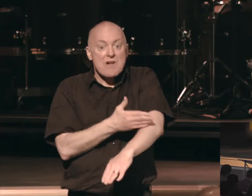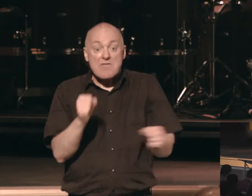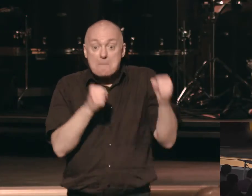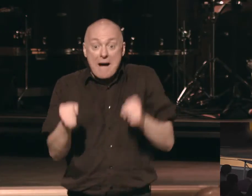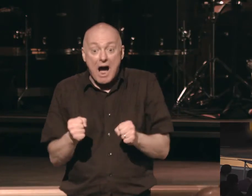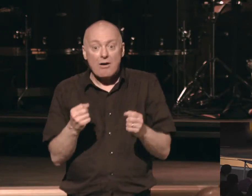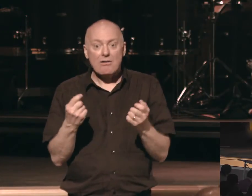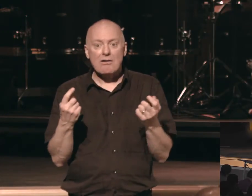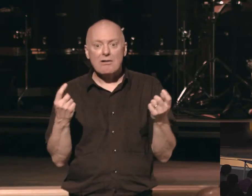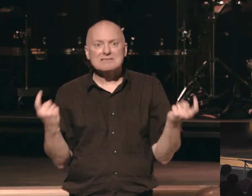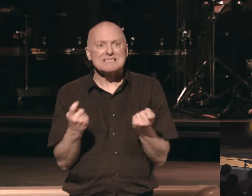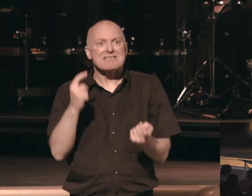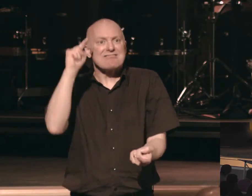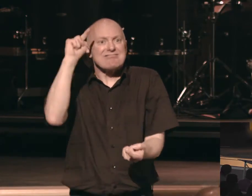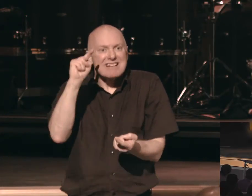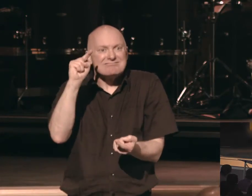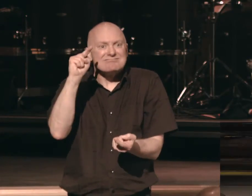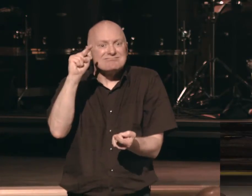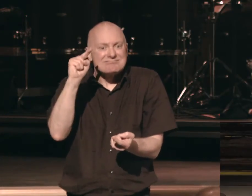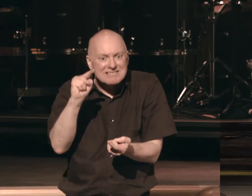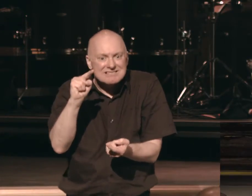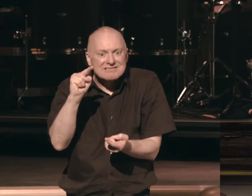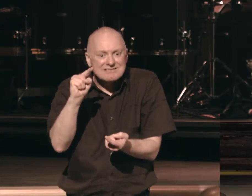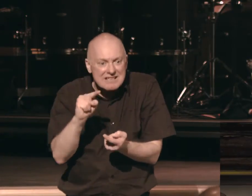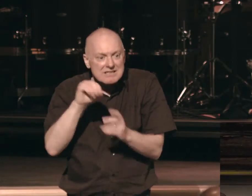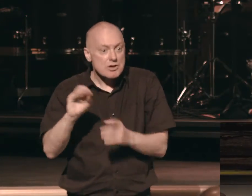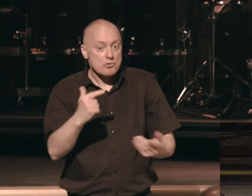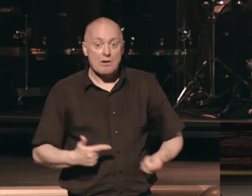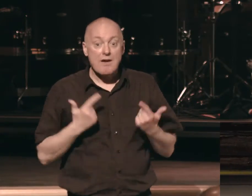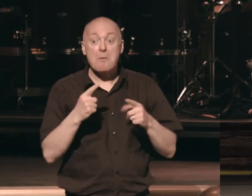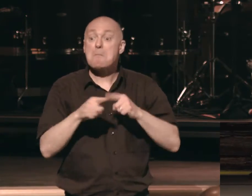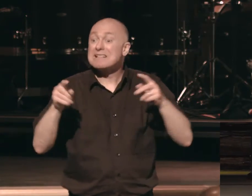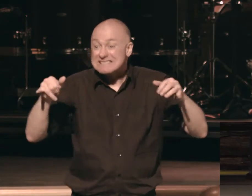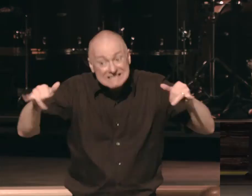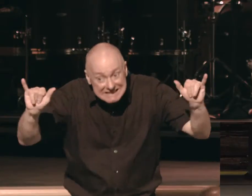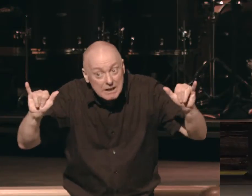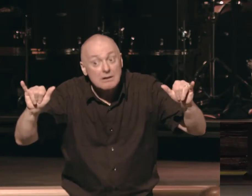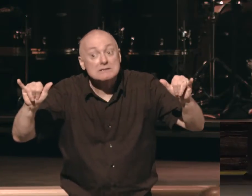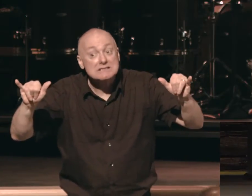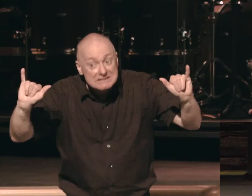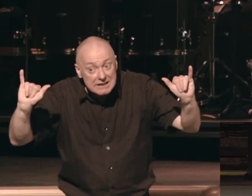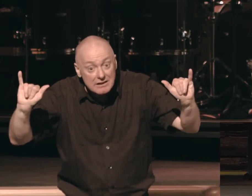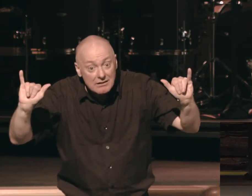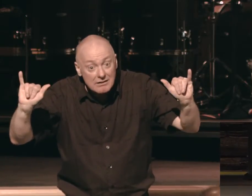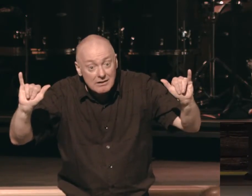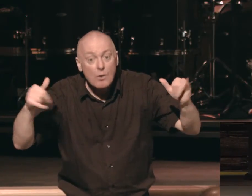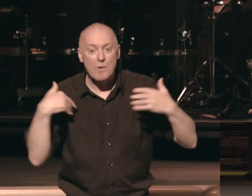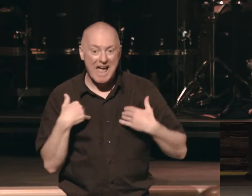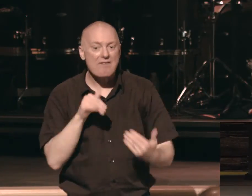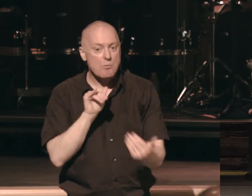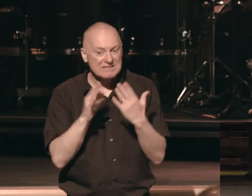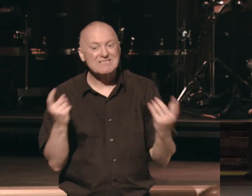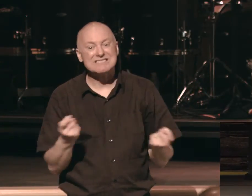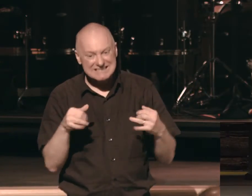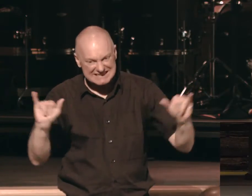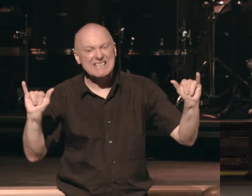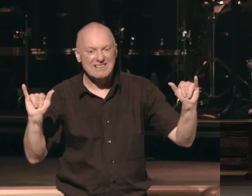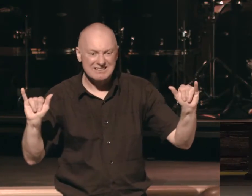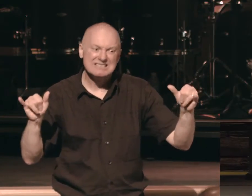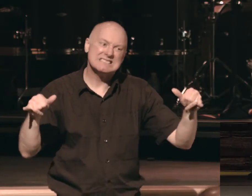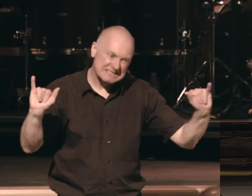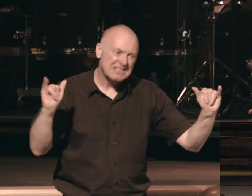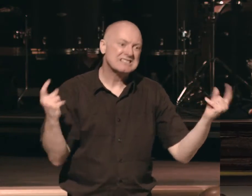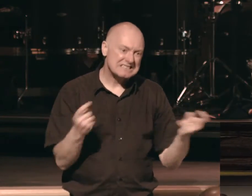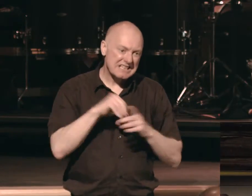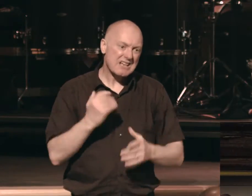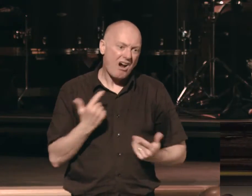lessened. But what still remains, though, in this time in this world, is the presence of sin. The presence of sin is still